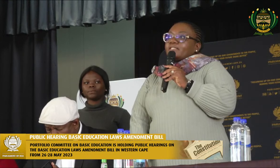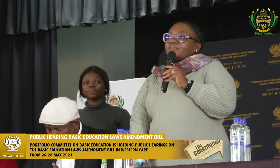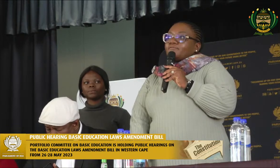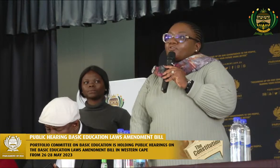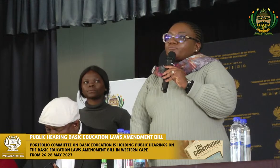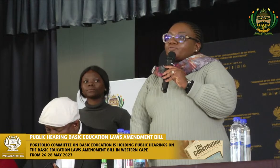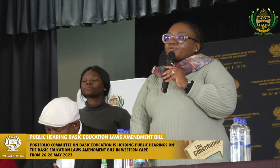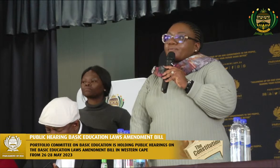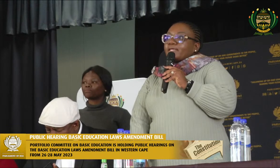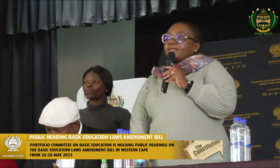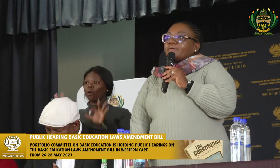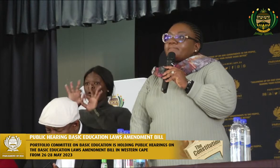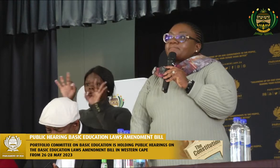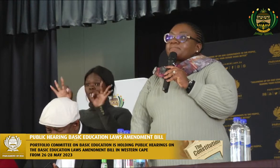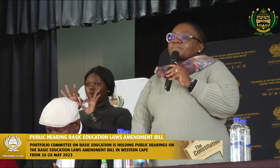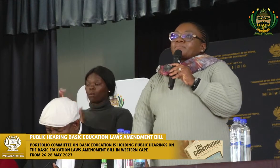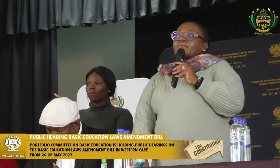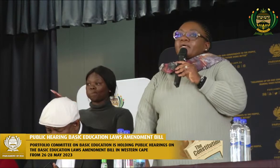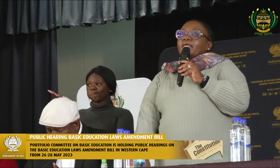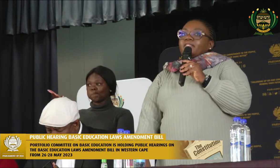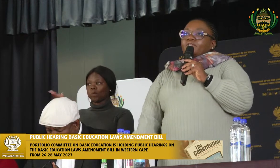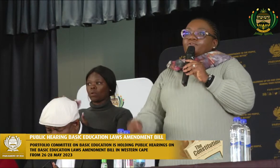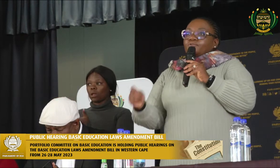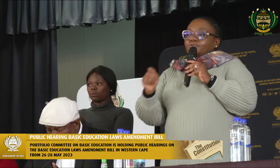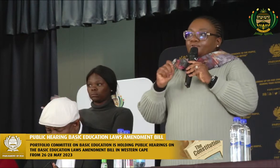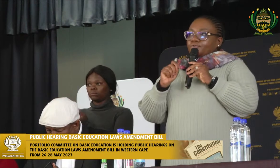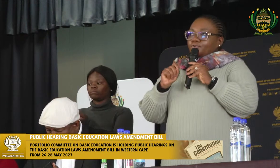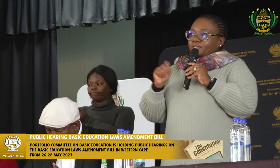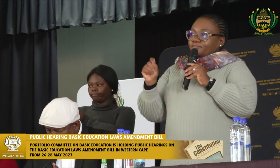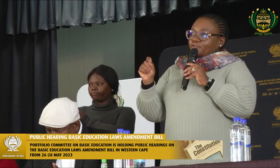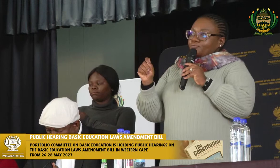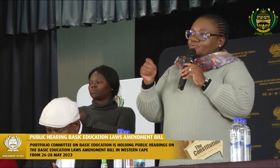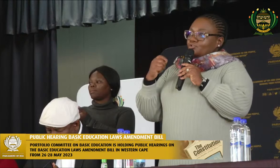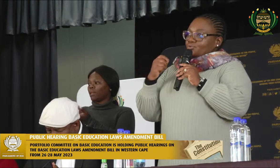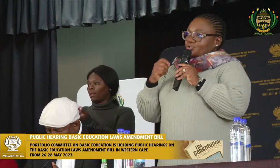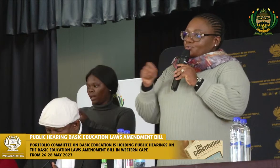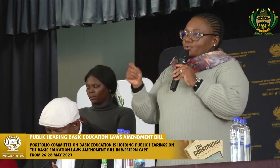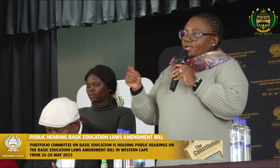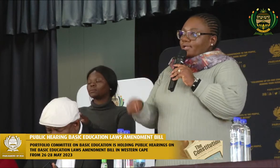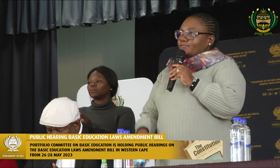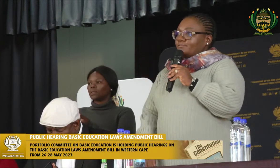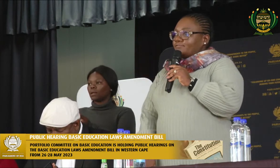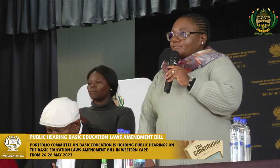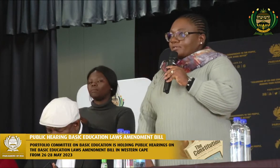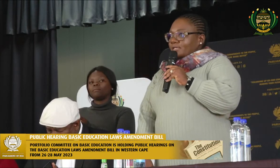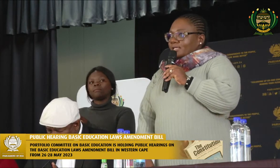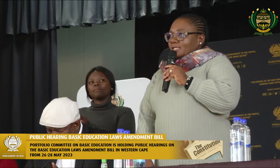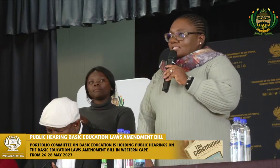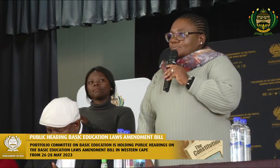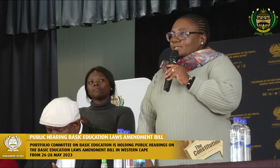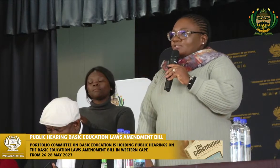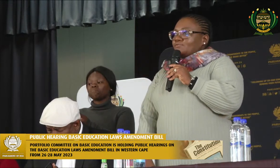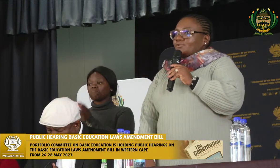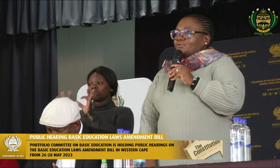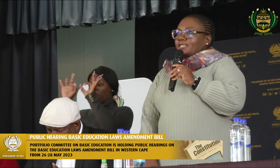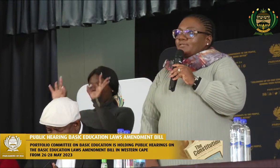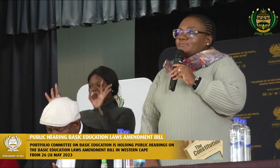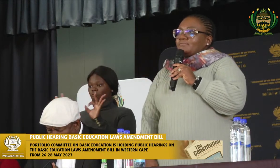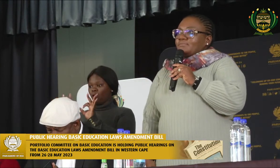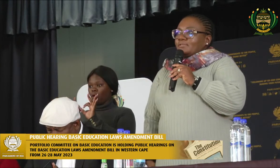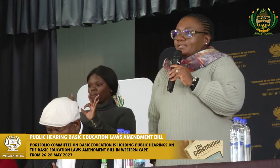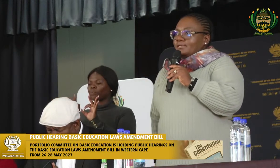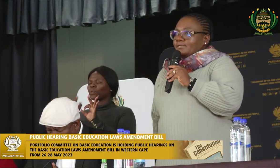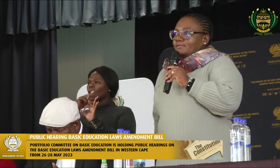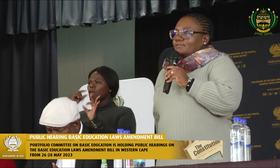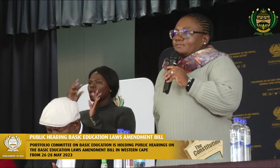you can get the forms from her. And then on the forms, we do have a space for your